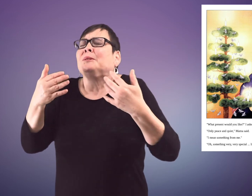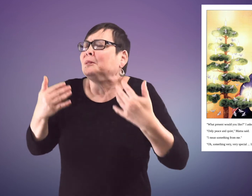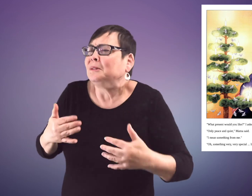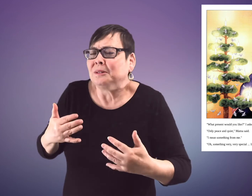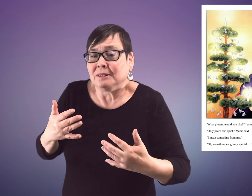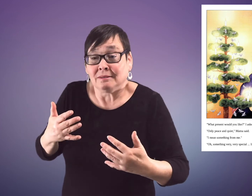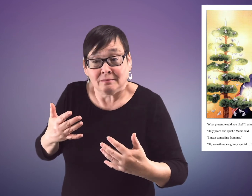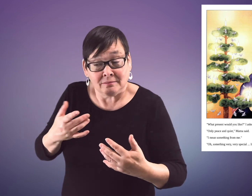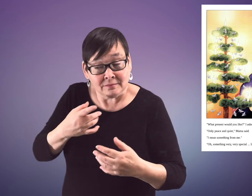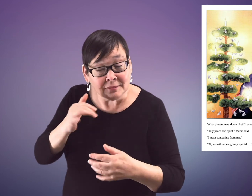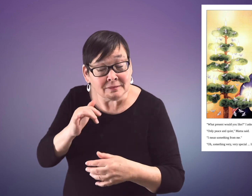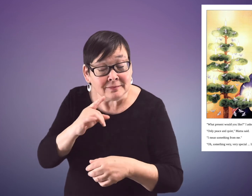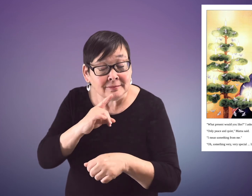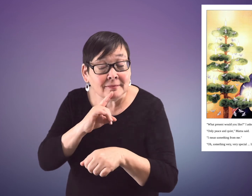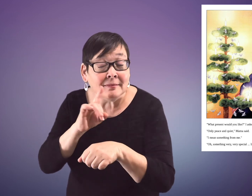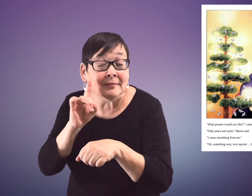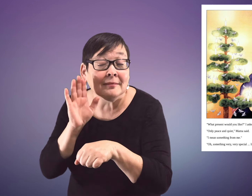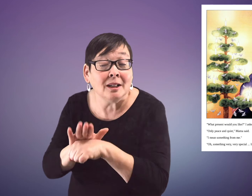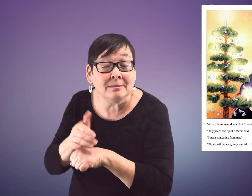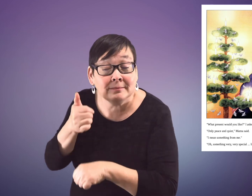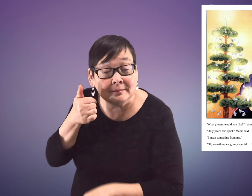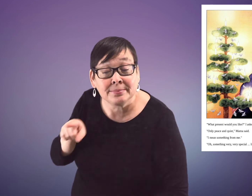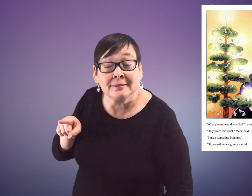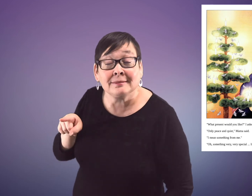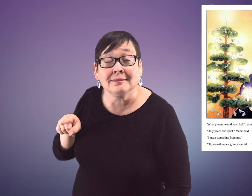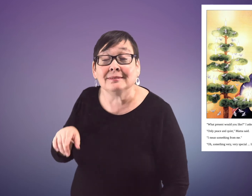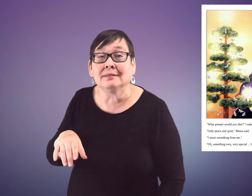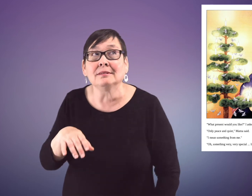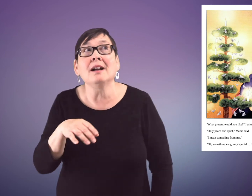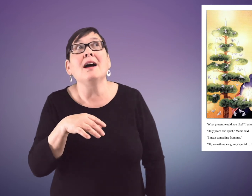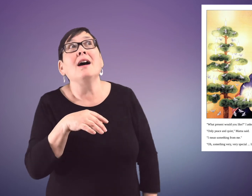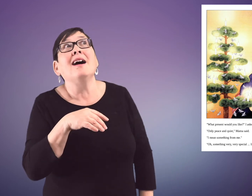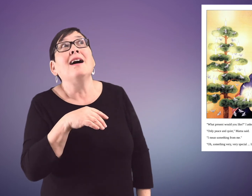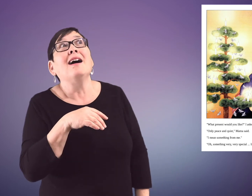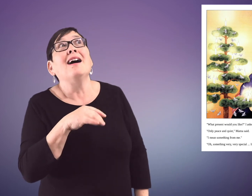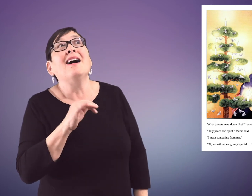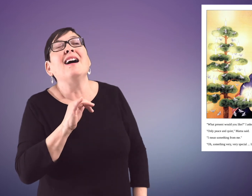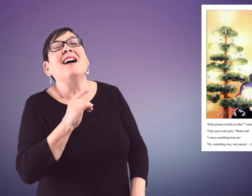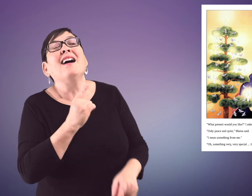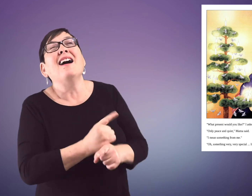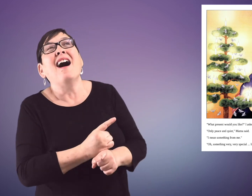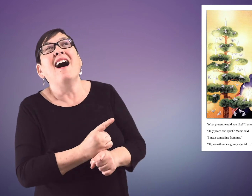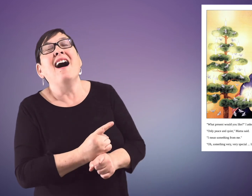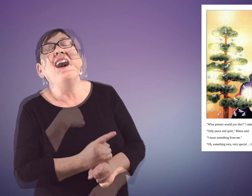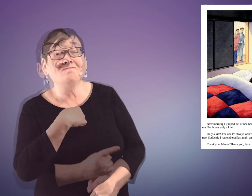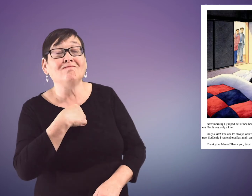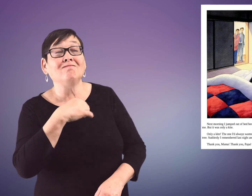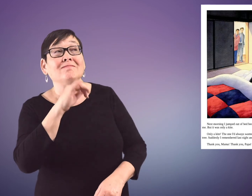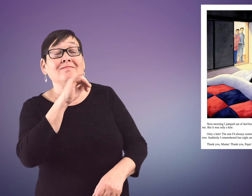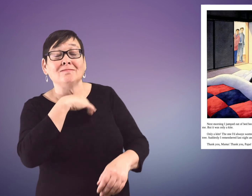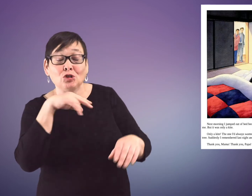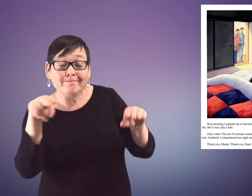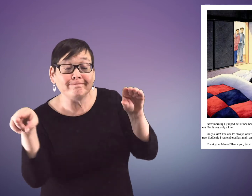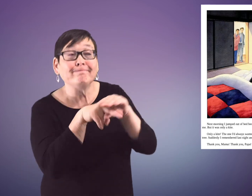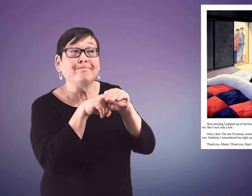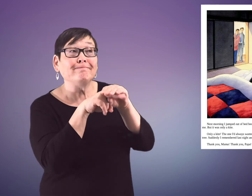Like a promise." I said I would stay in